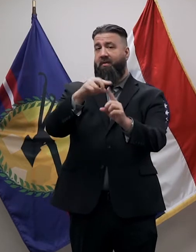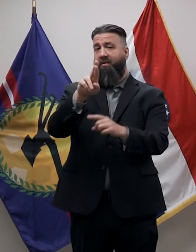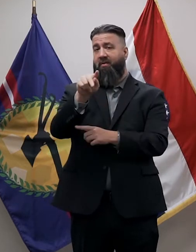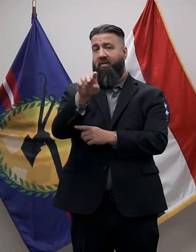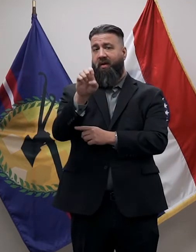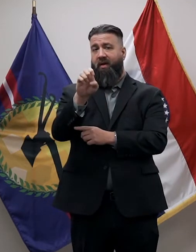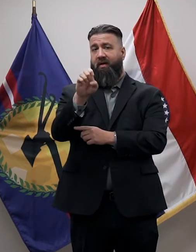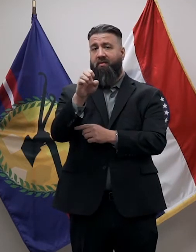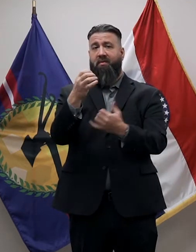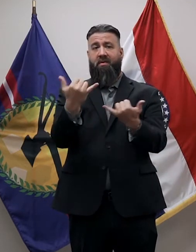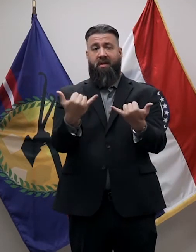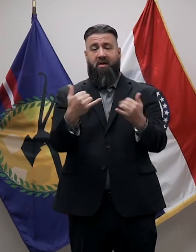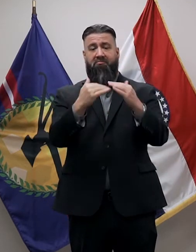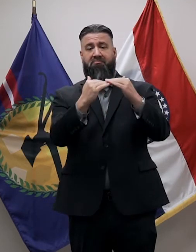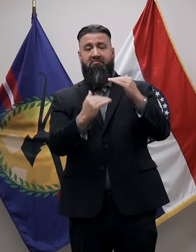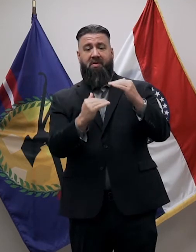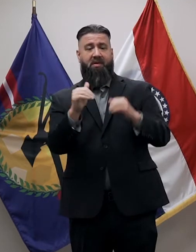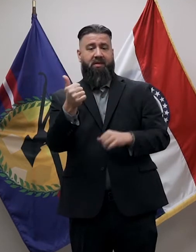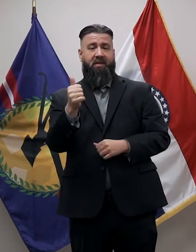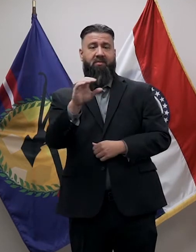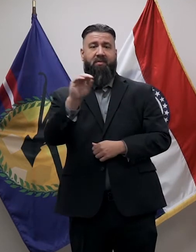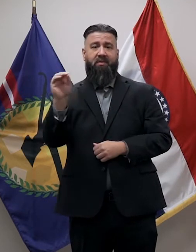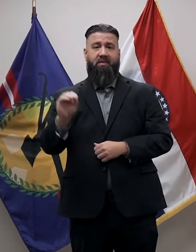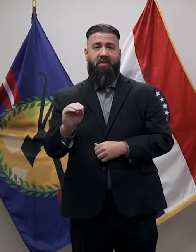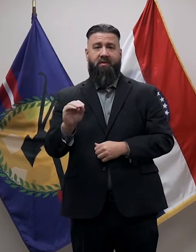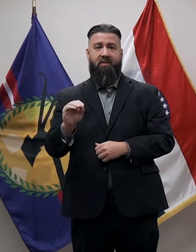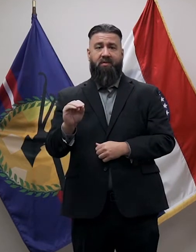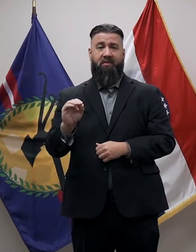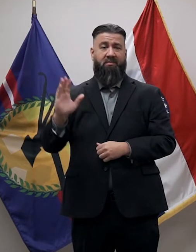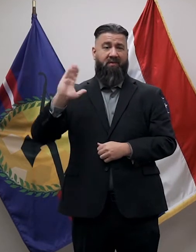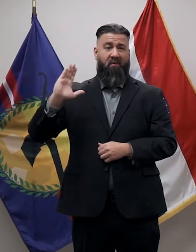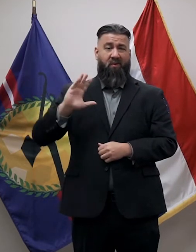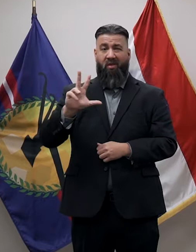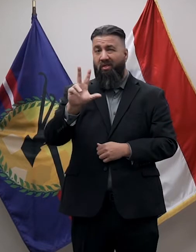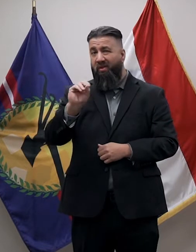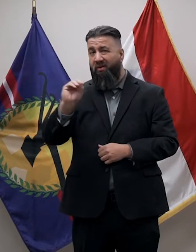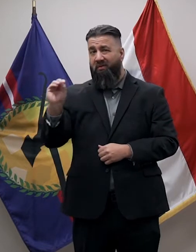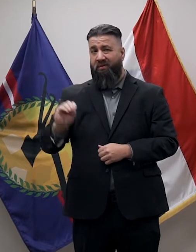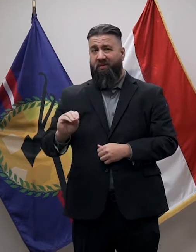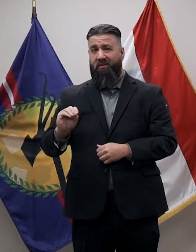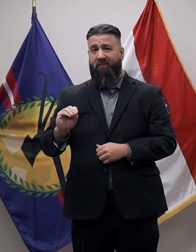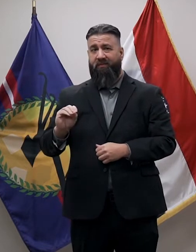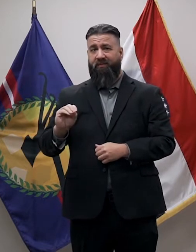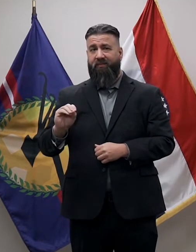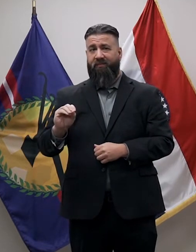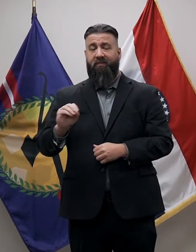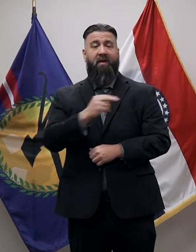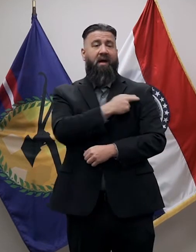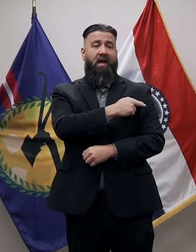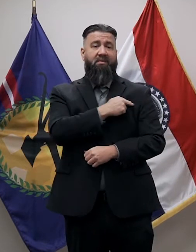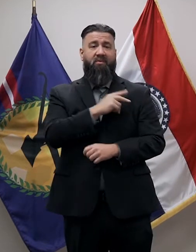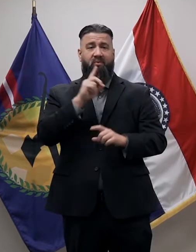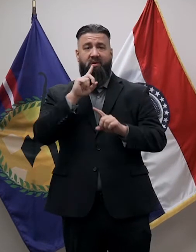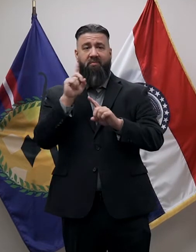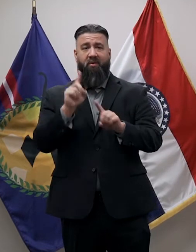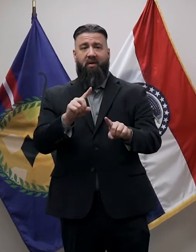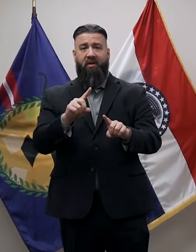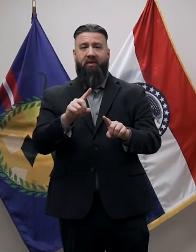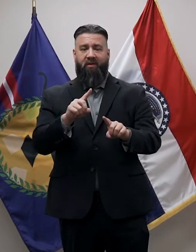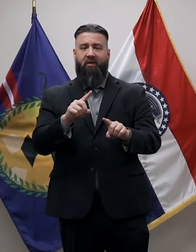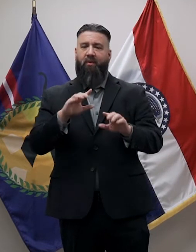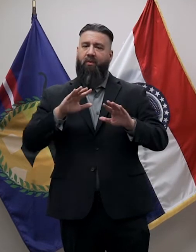rate is now under 10% after being 3 times higher. And our hospitals are reporting relief in their